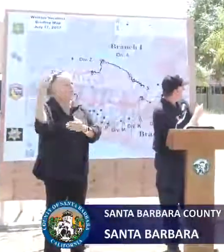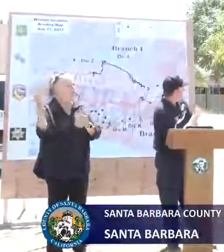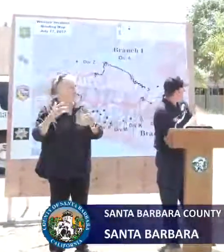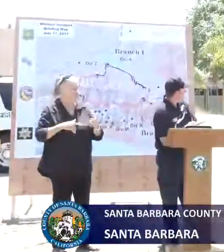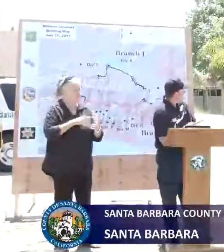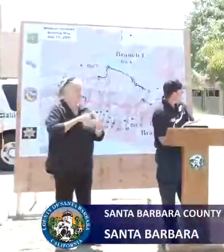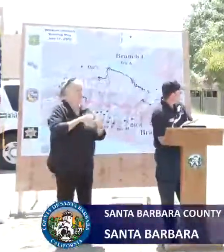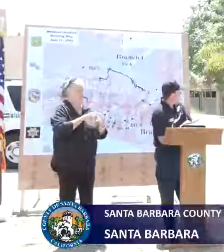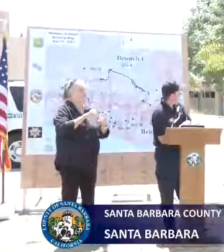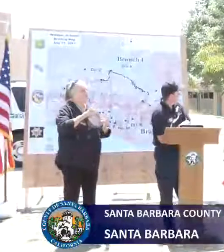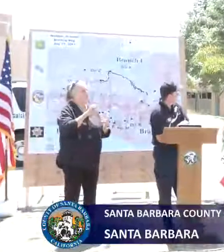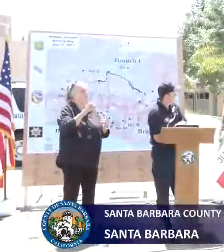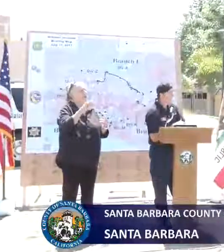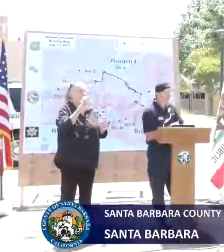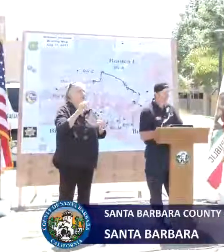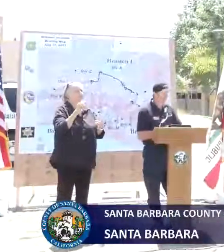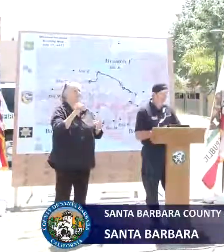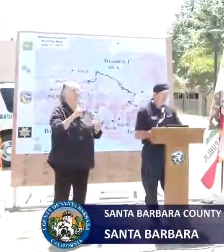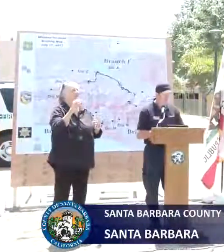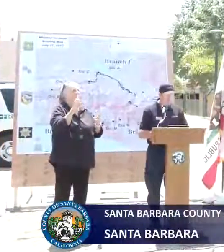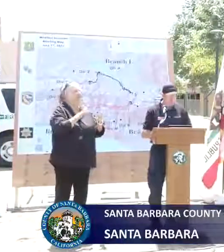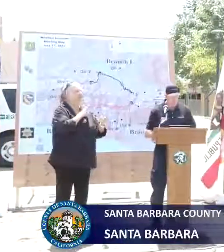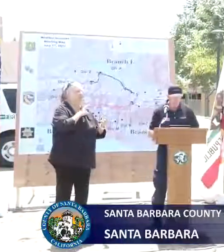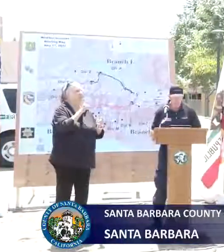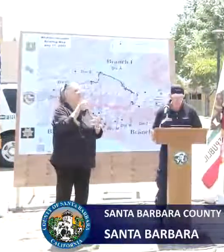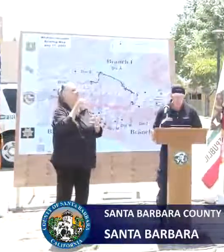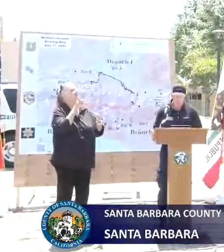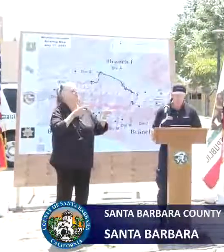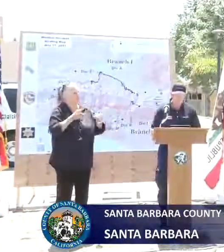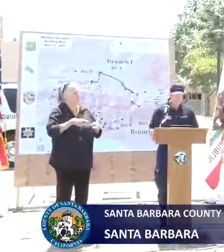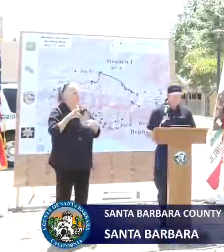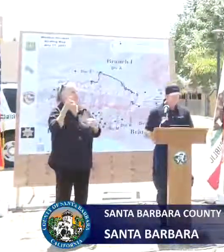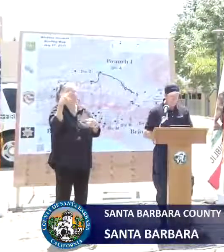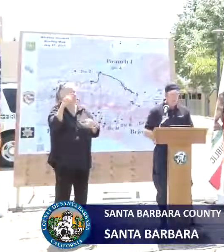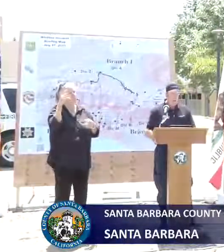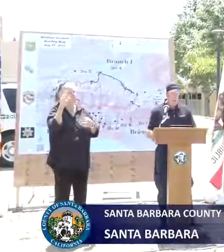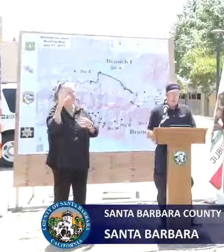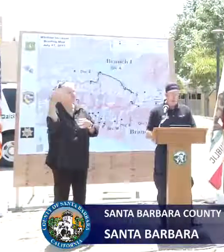the Deputy Director of Fire and Aviation for the U.S. Forest Service.